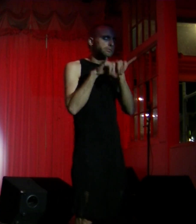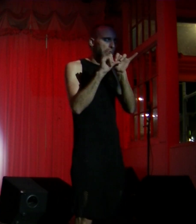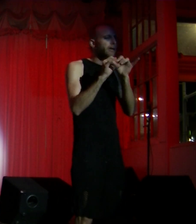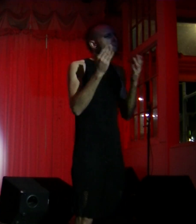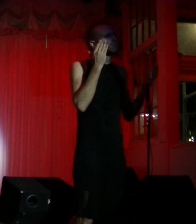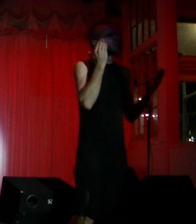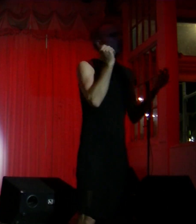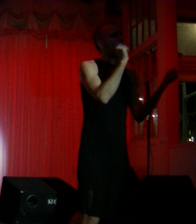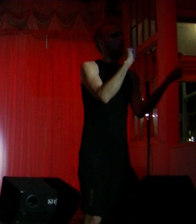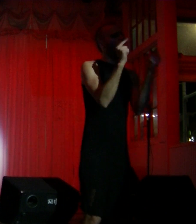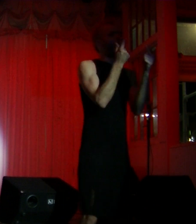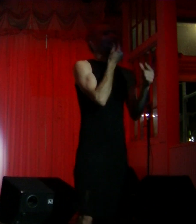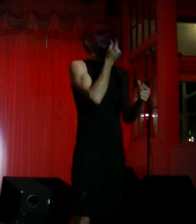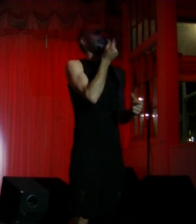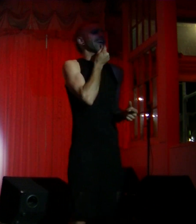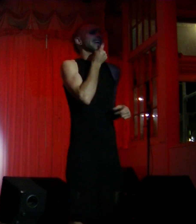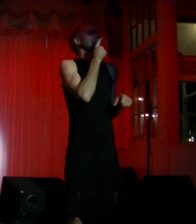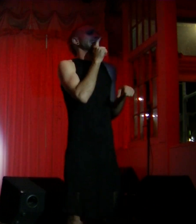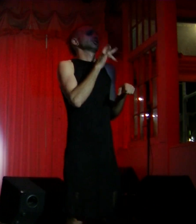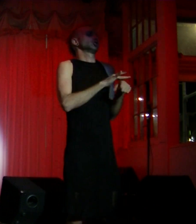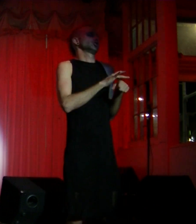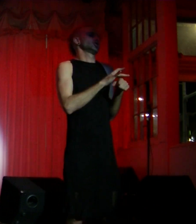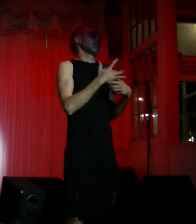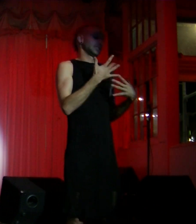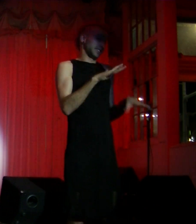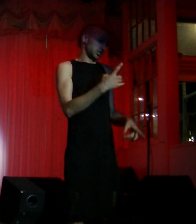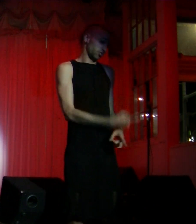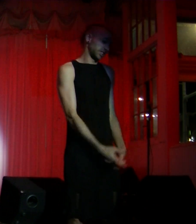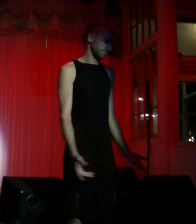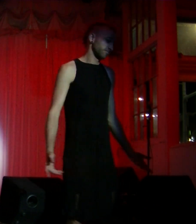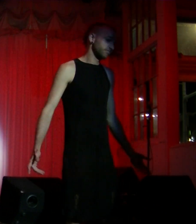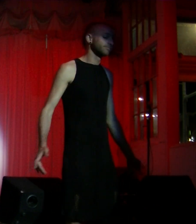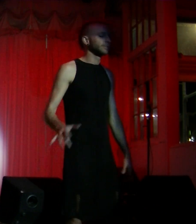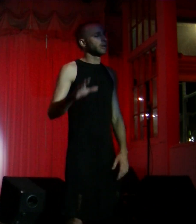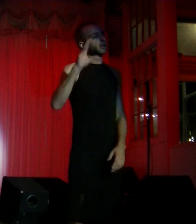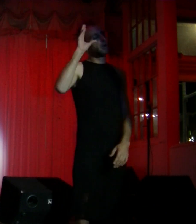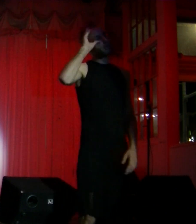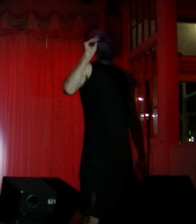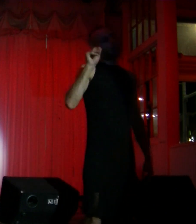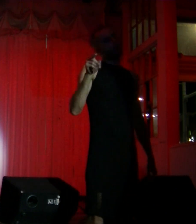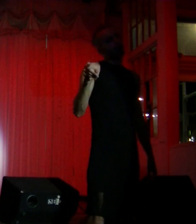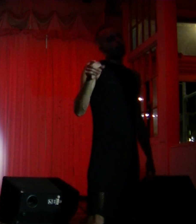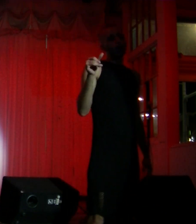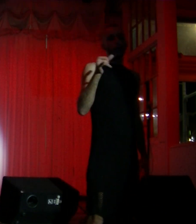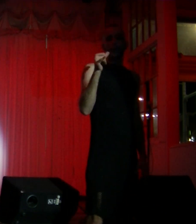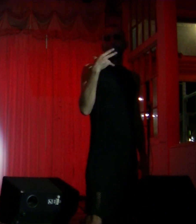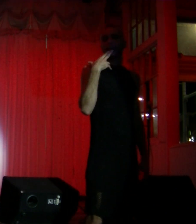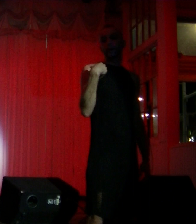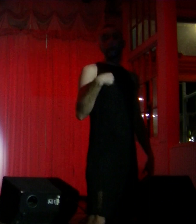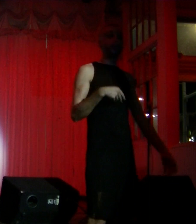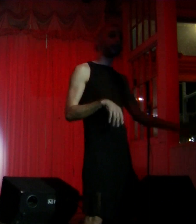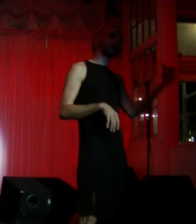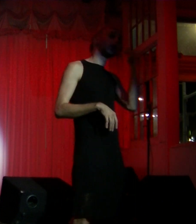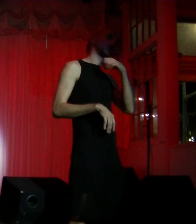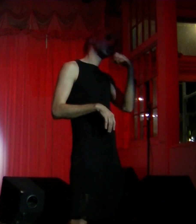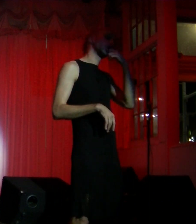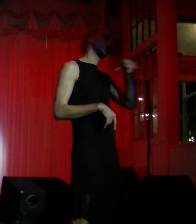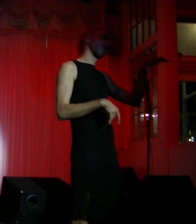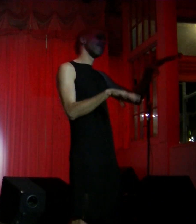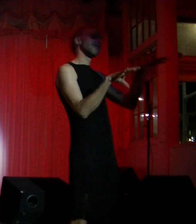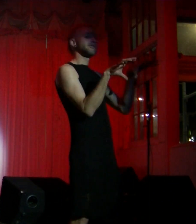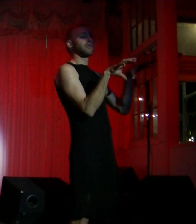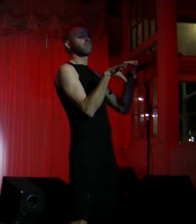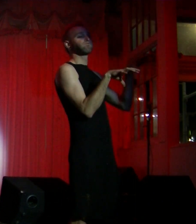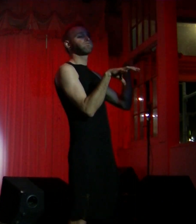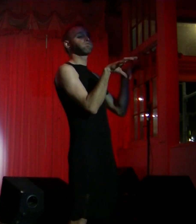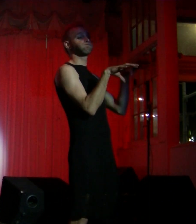every gay person is like, yep, exactly. That boy, he was too cute. Or that girl, she had a fat ass,